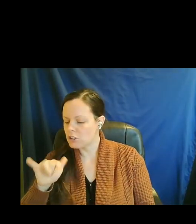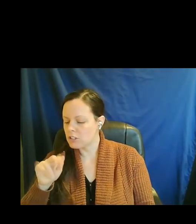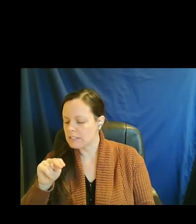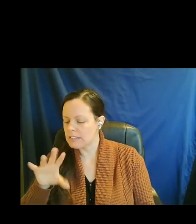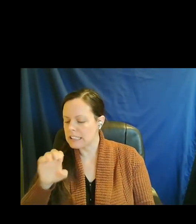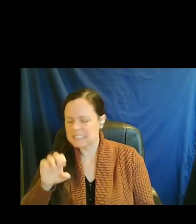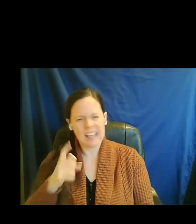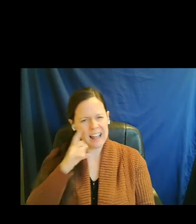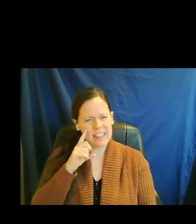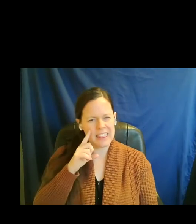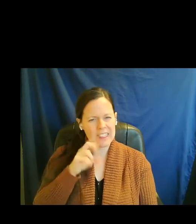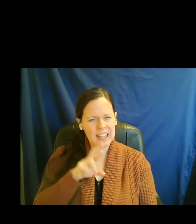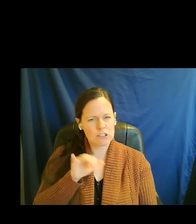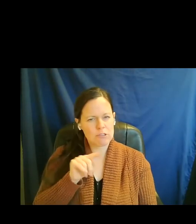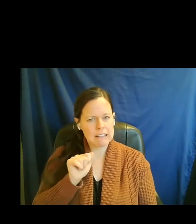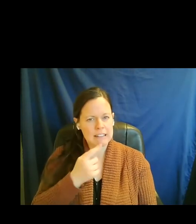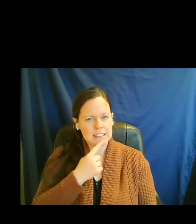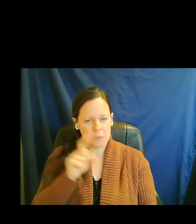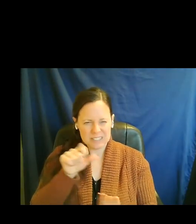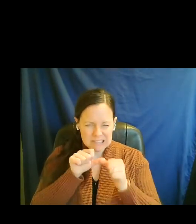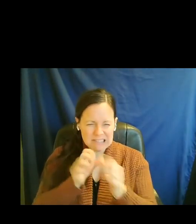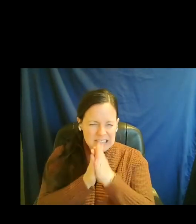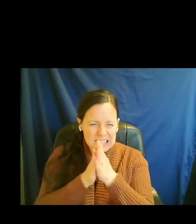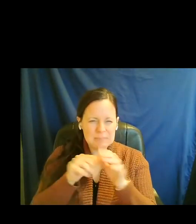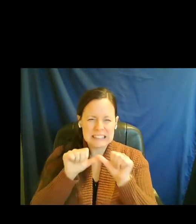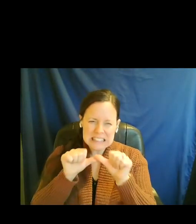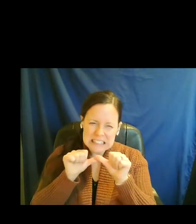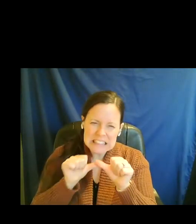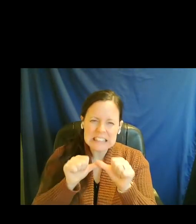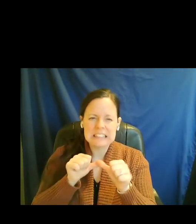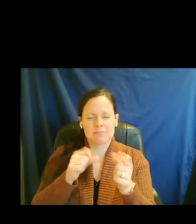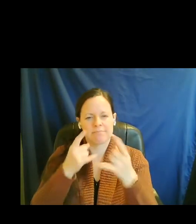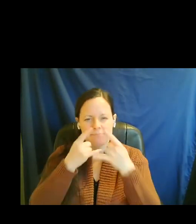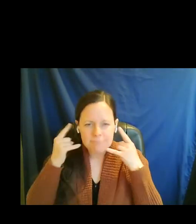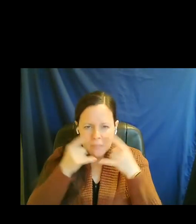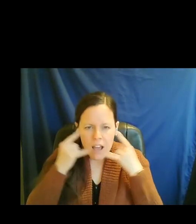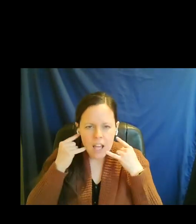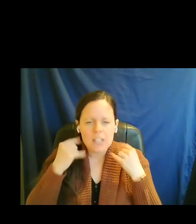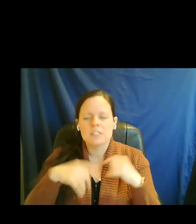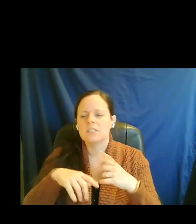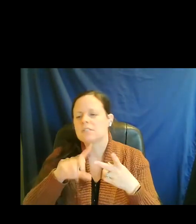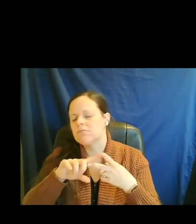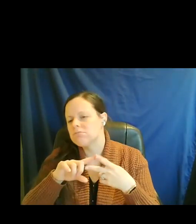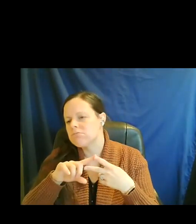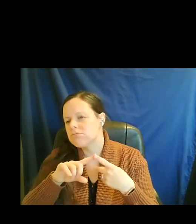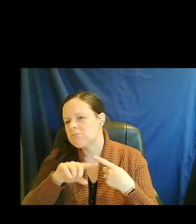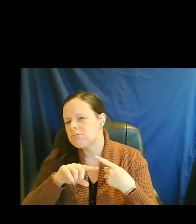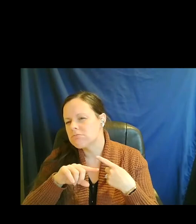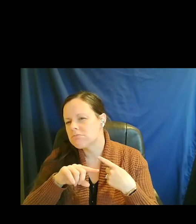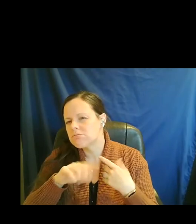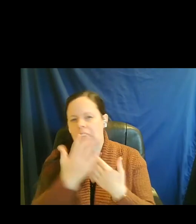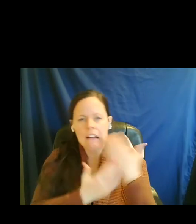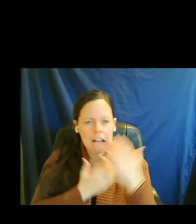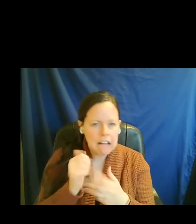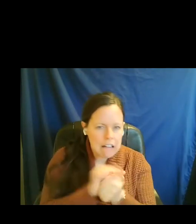said, we still have to maintain vigilance in wearing our mask and hand hygiene